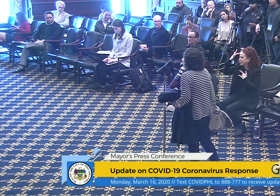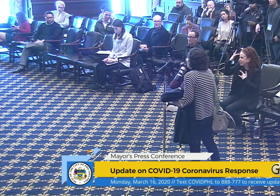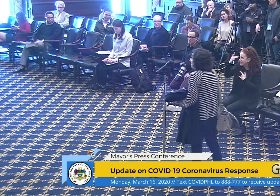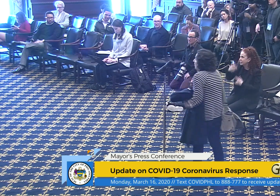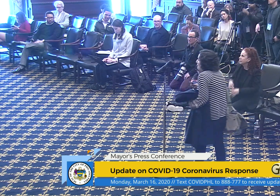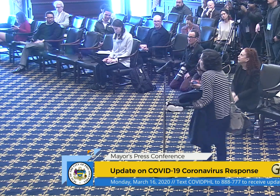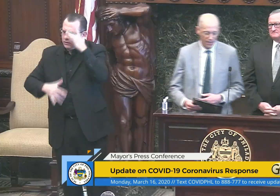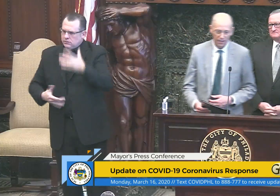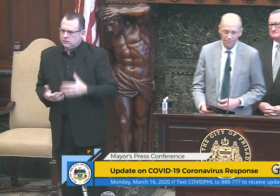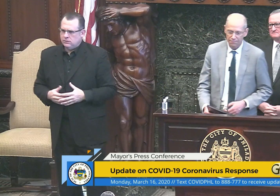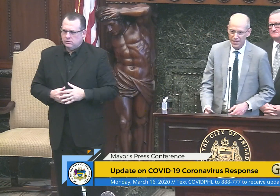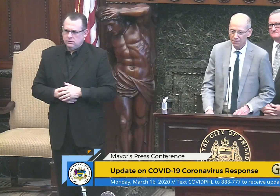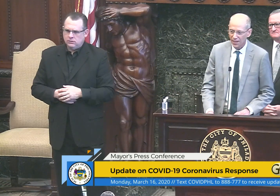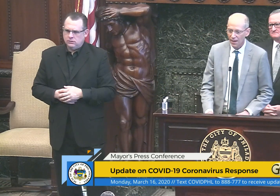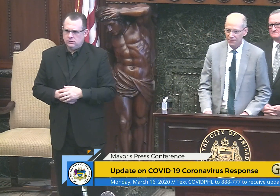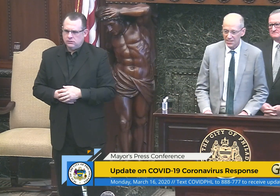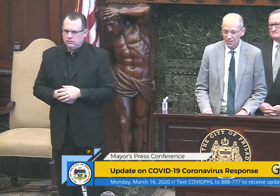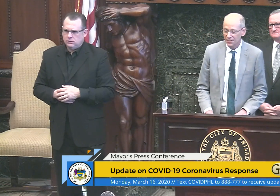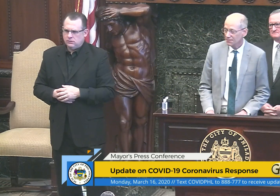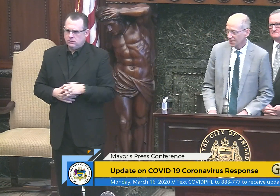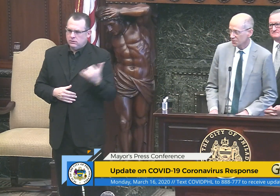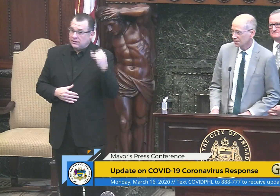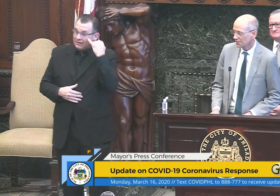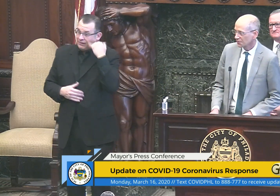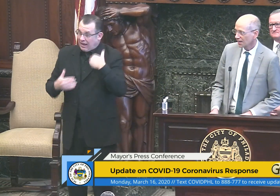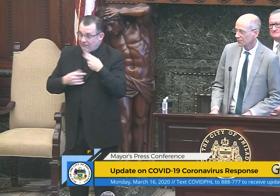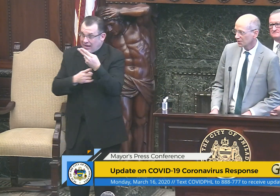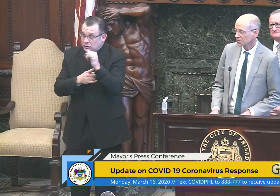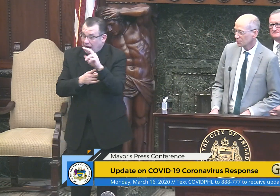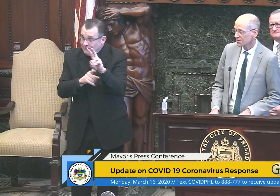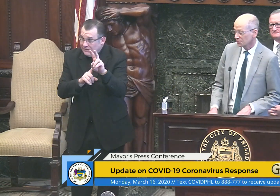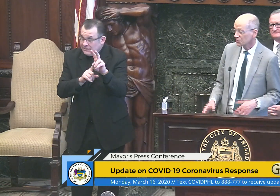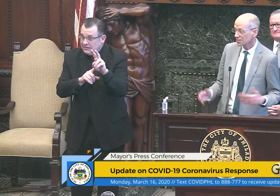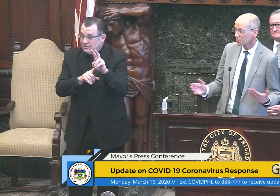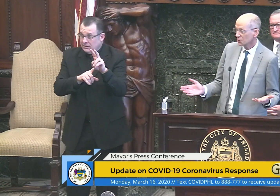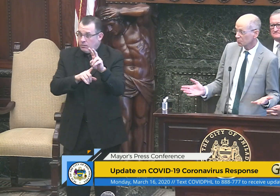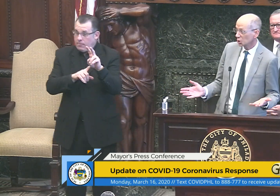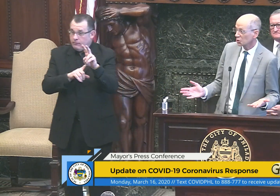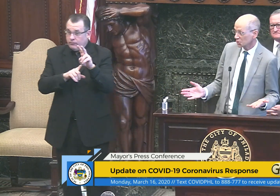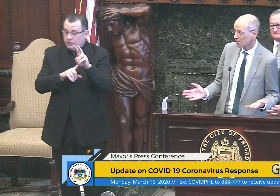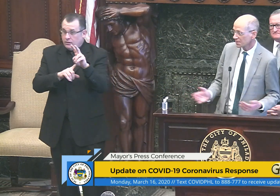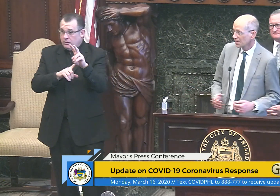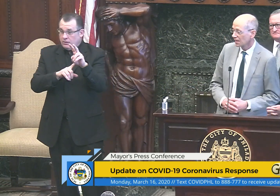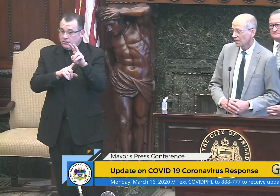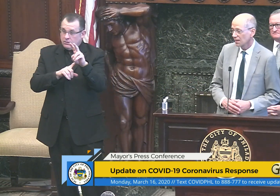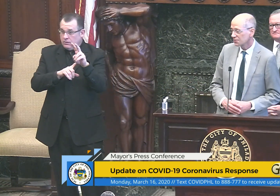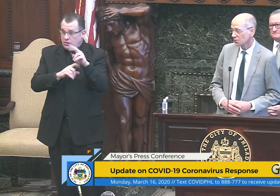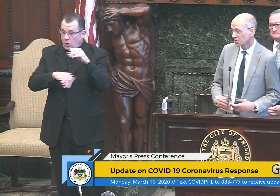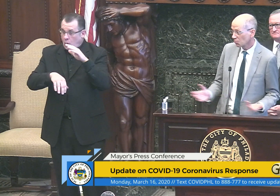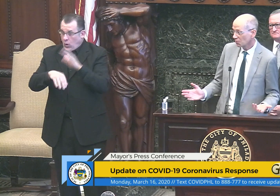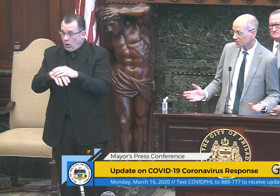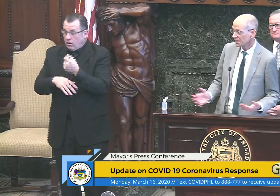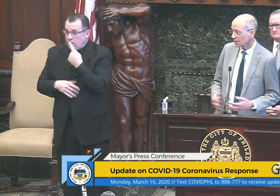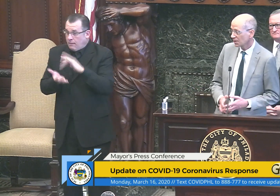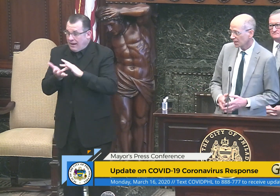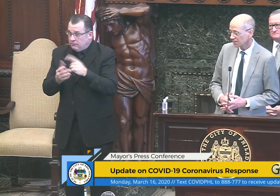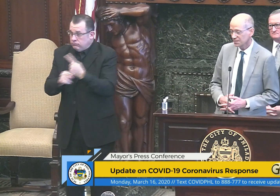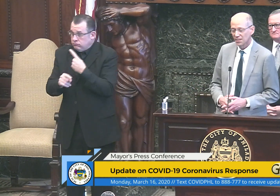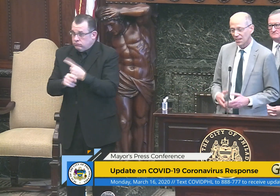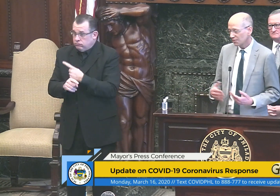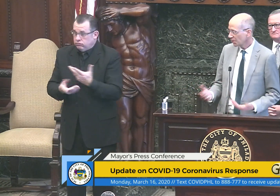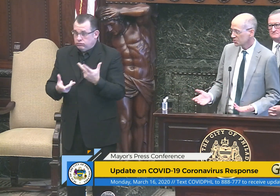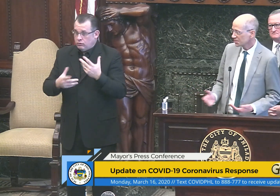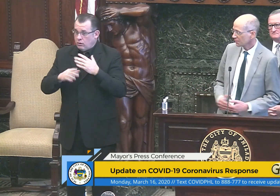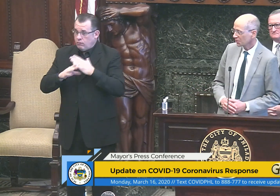virus? If people have HIV infection and they're not immunosuppressed, immune systems are in pretty good shape, and so they're no more risk than anybody